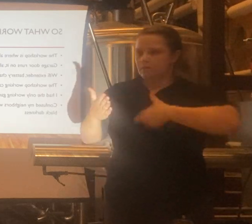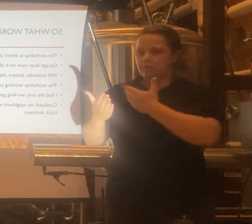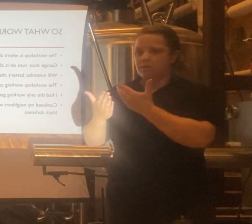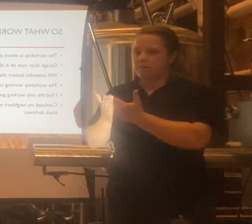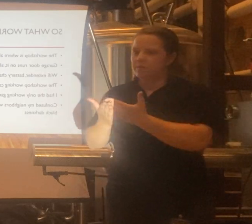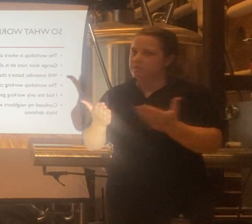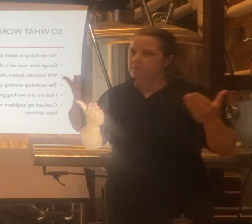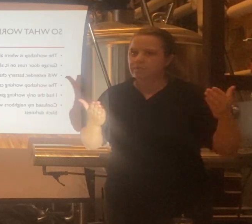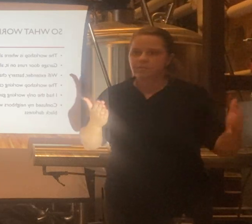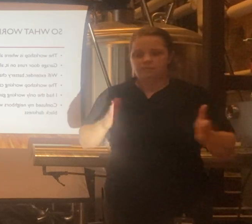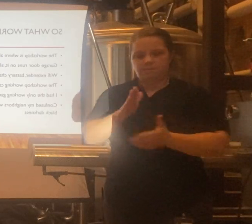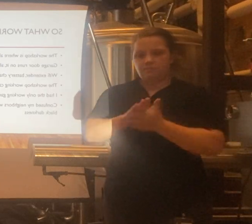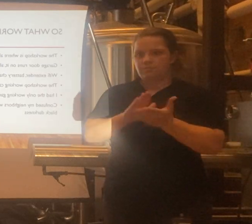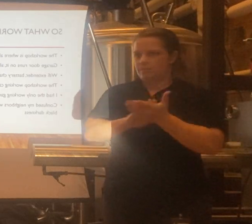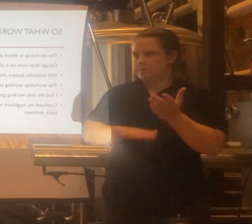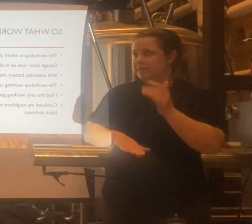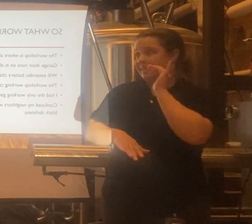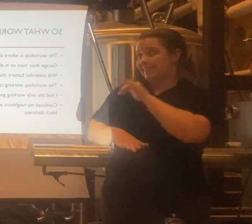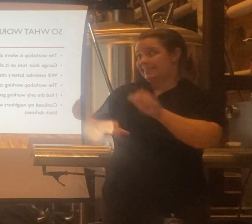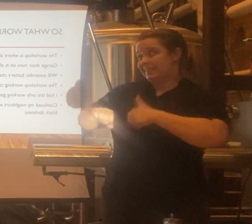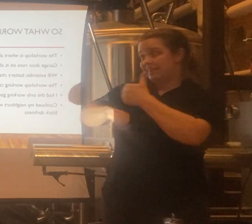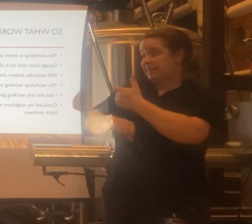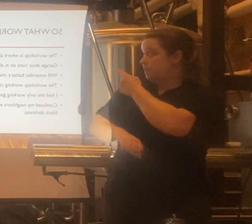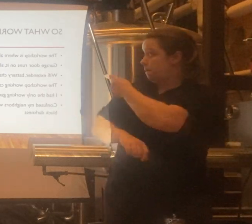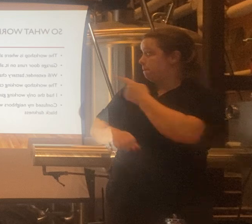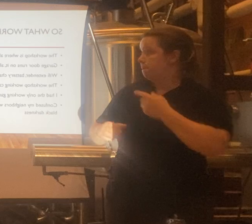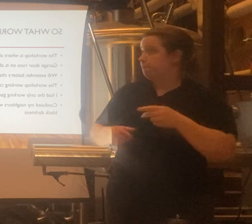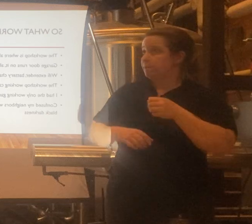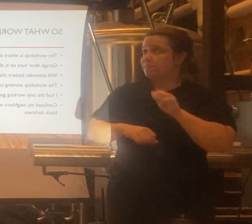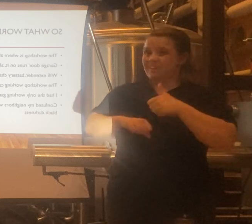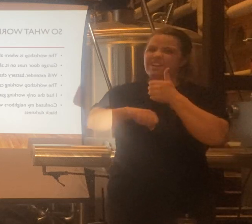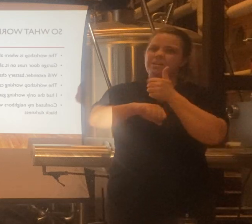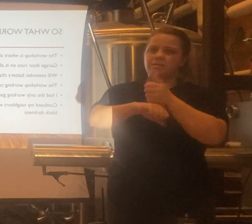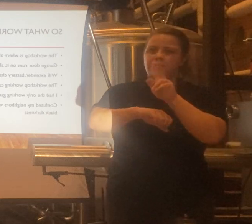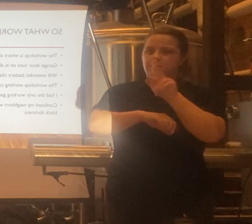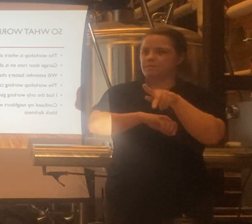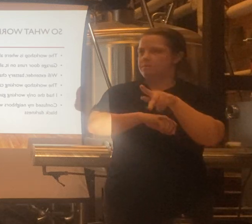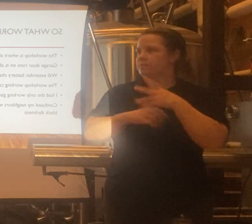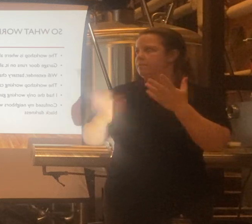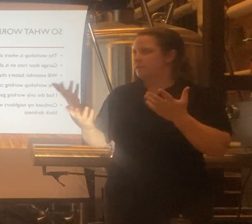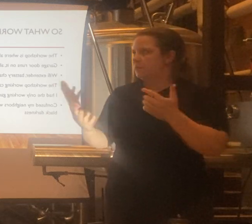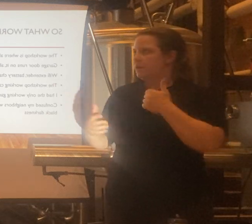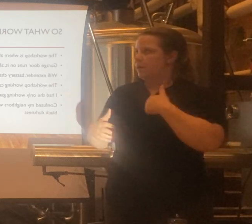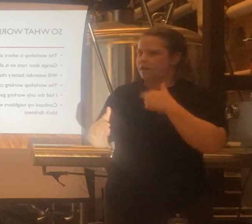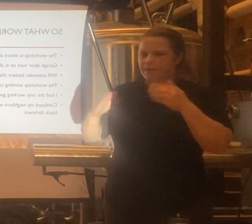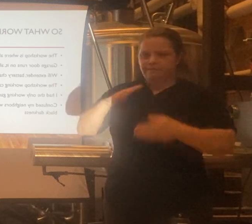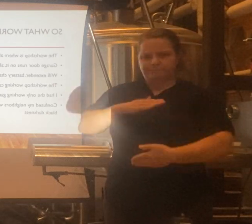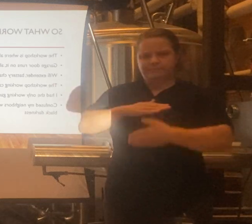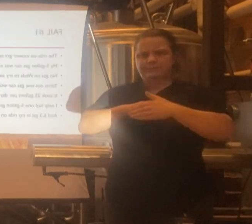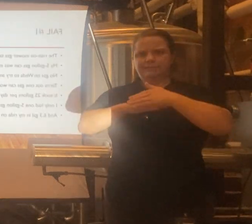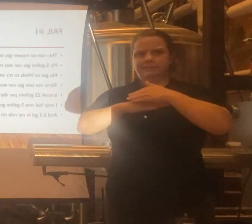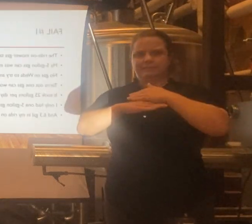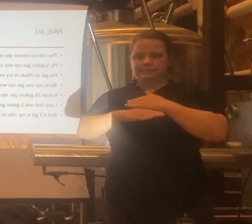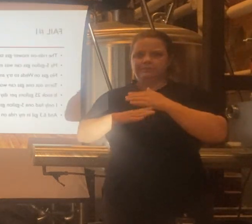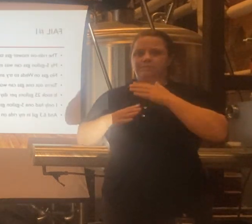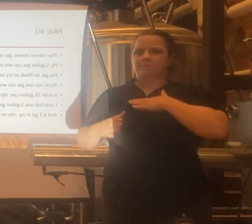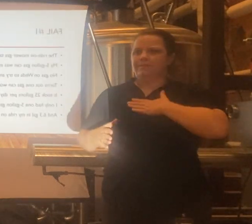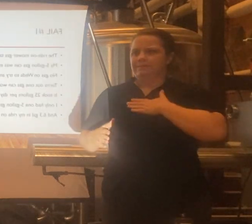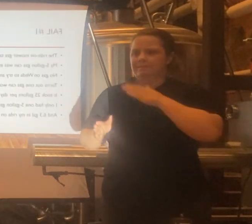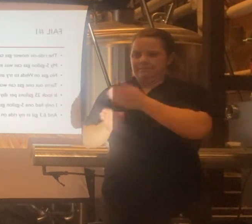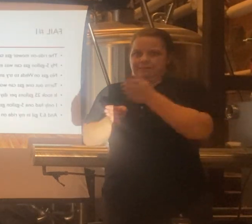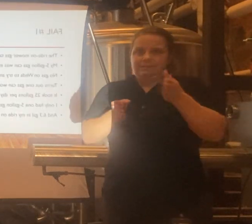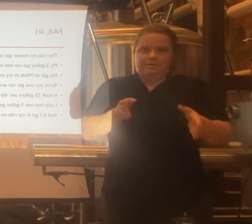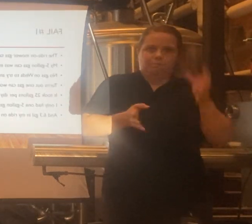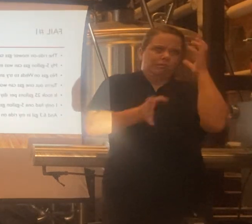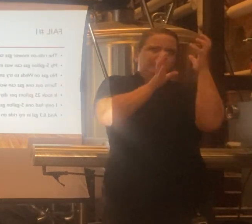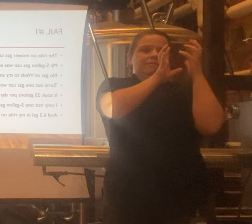mounted in my garage. And again, it confused my neighbors because I opened the thing and the lights are going on. They're like, how's that working? So my